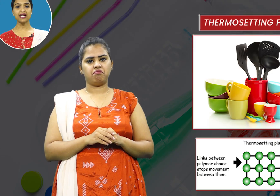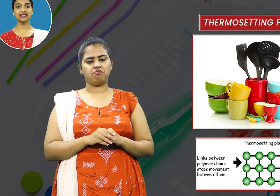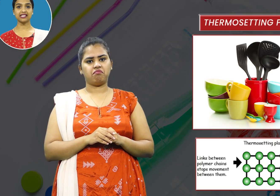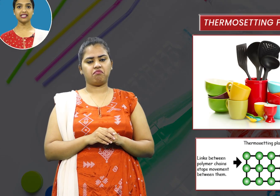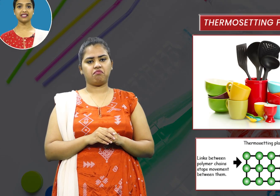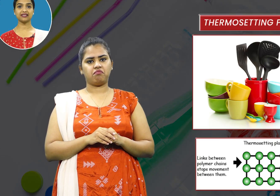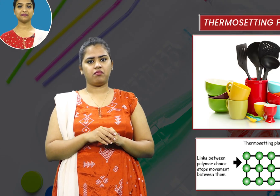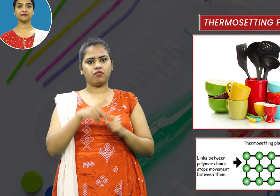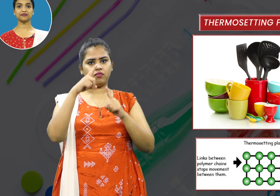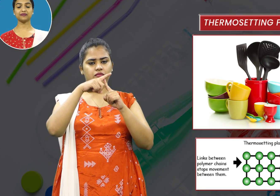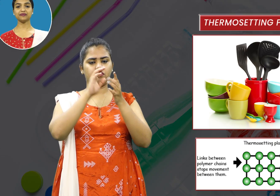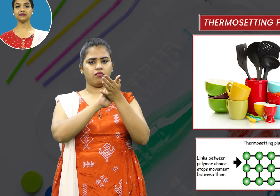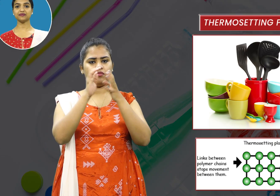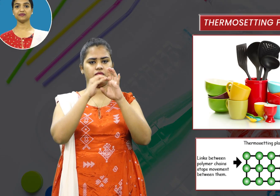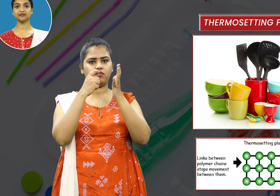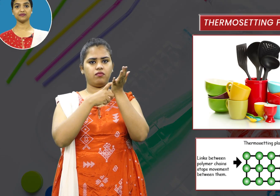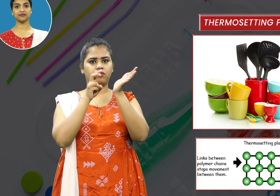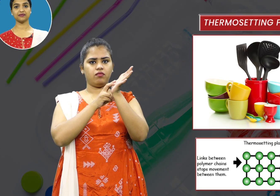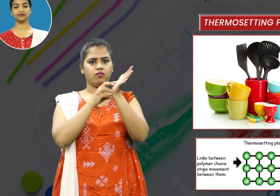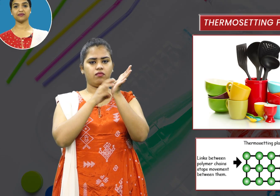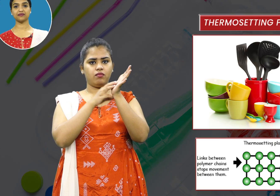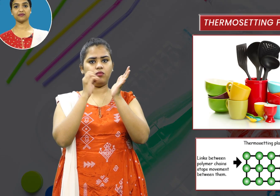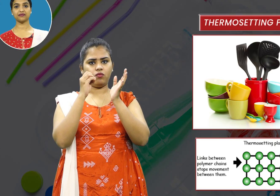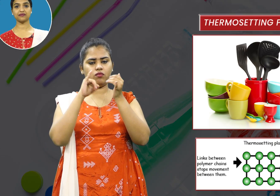Thermosetting plastics